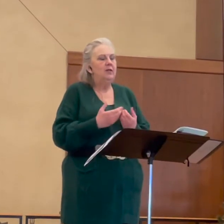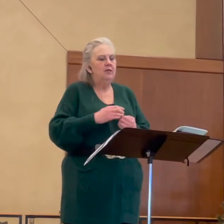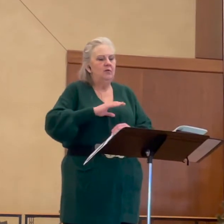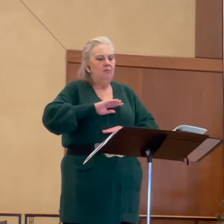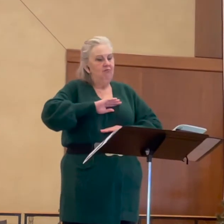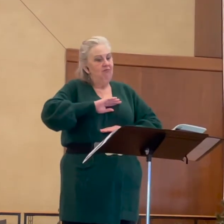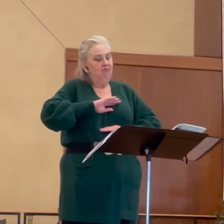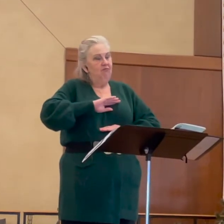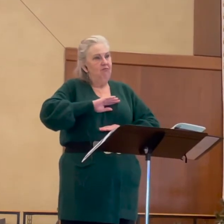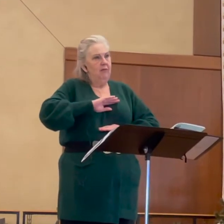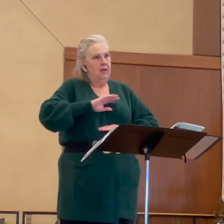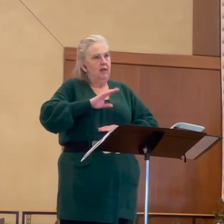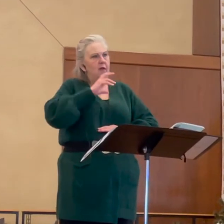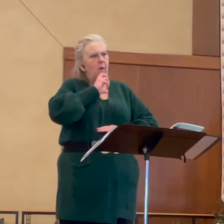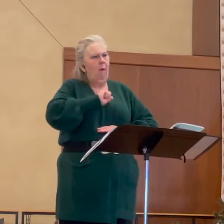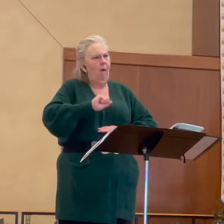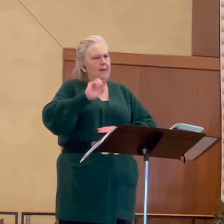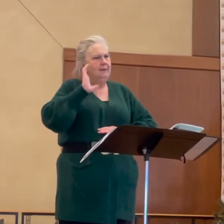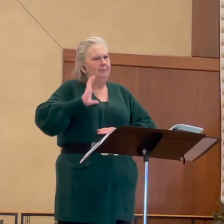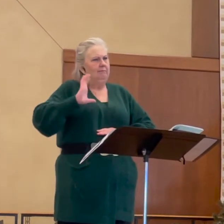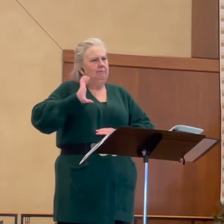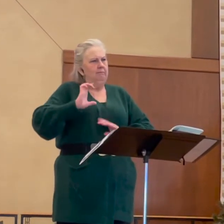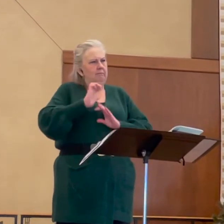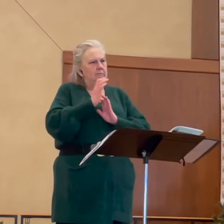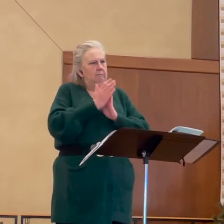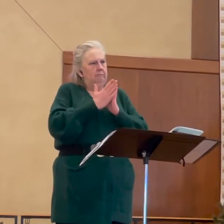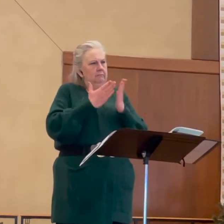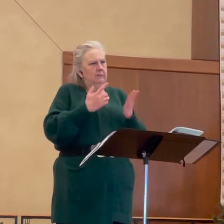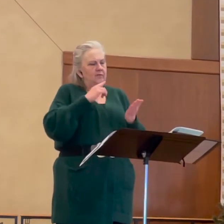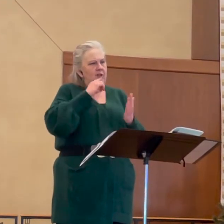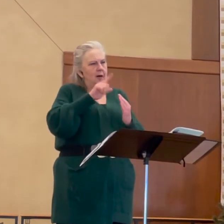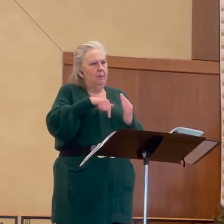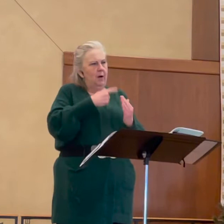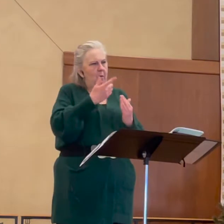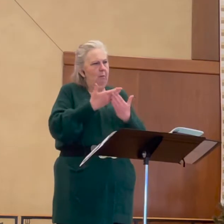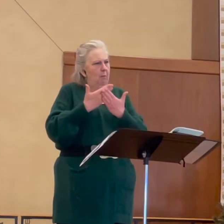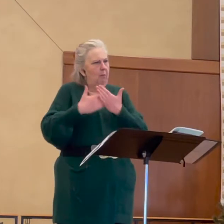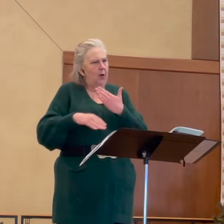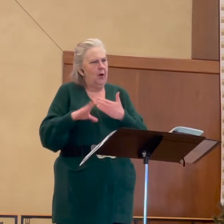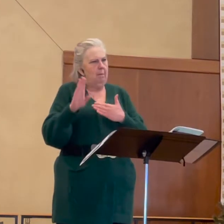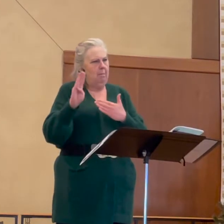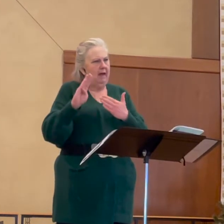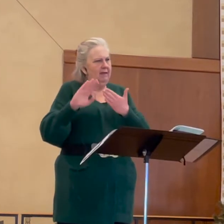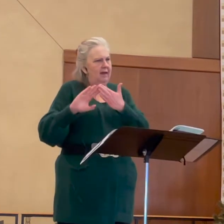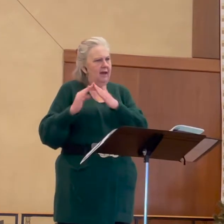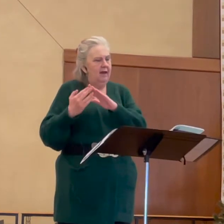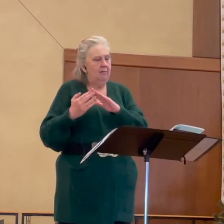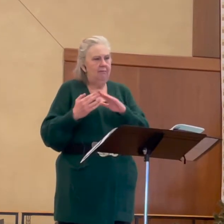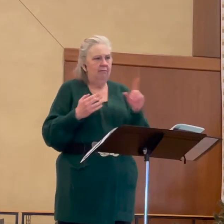scriptures of old, that he would be born in Bethlehem. Well, Mary and Joseph weren't living in Bethlehem.